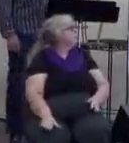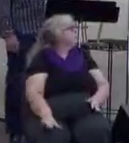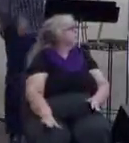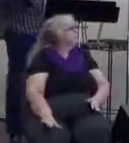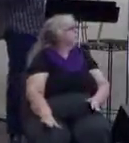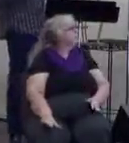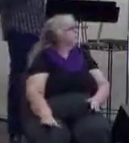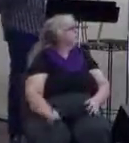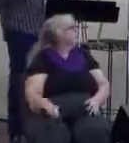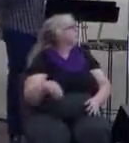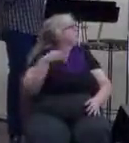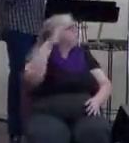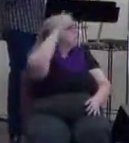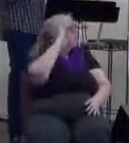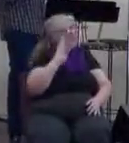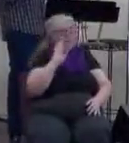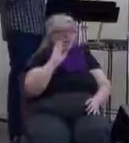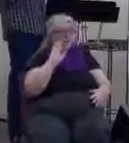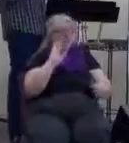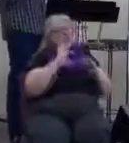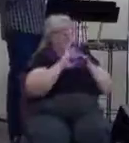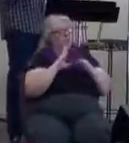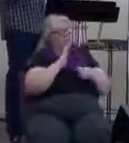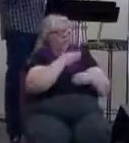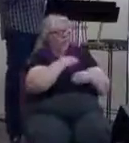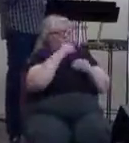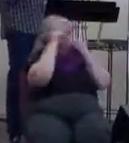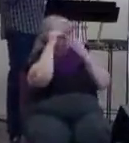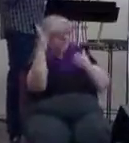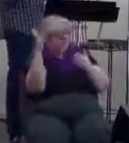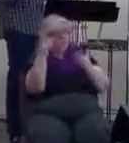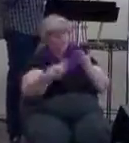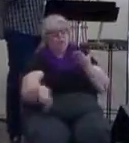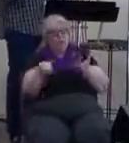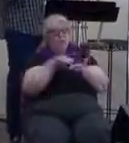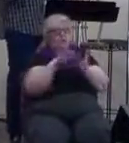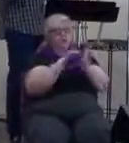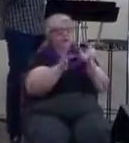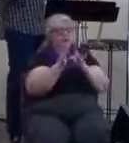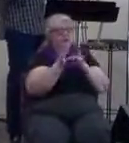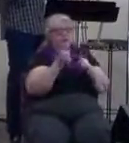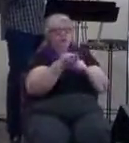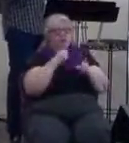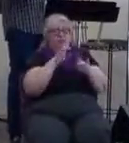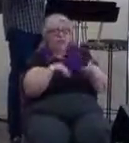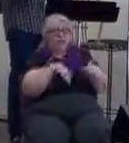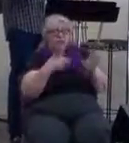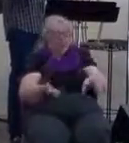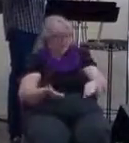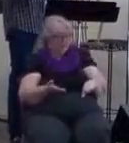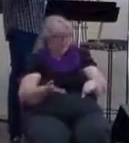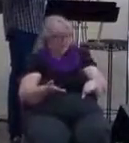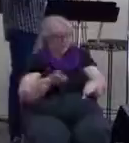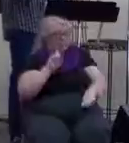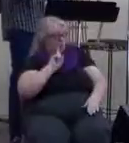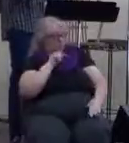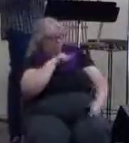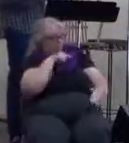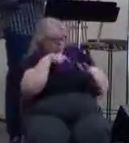it. The God of our fathers raised Jesus from the dead, whom you had killed